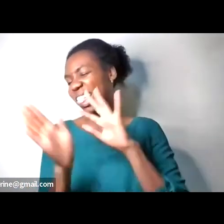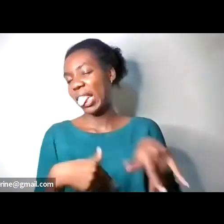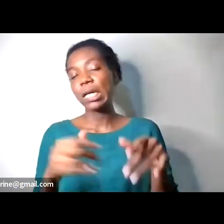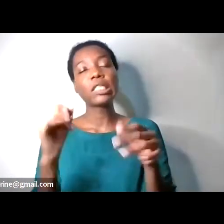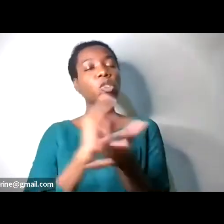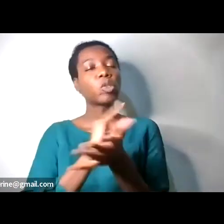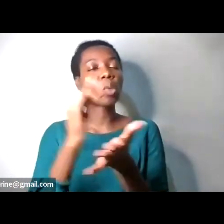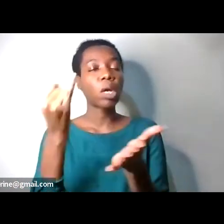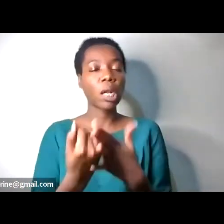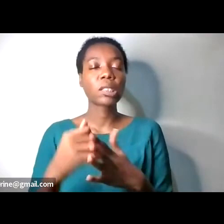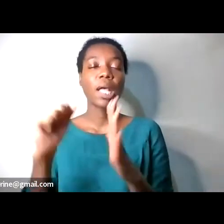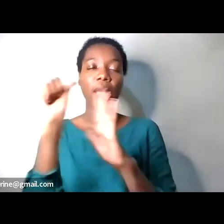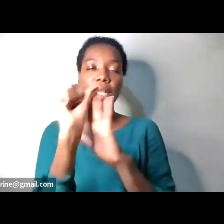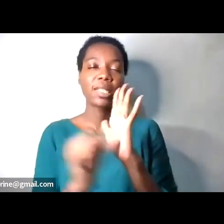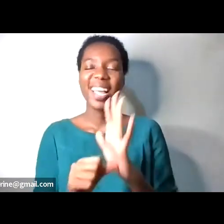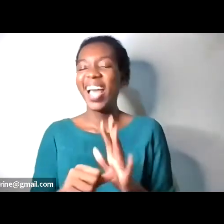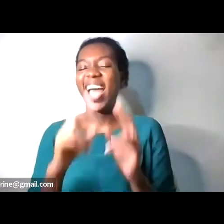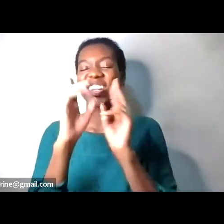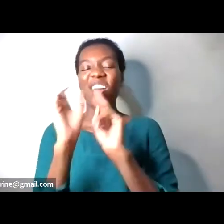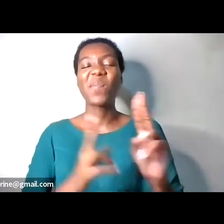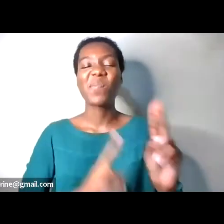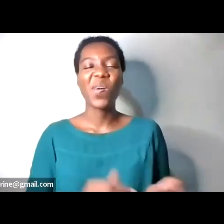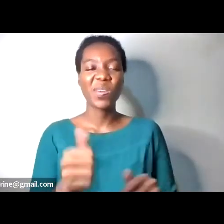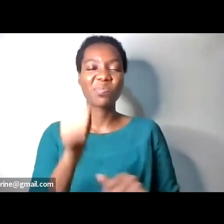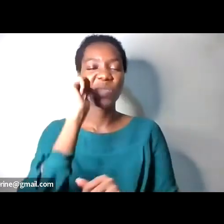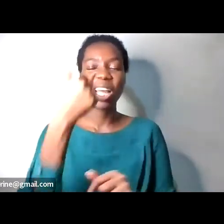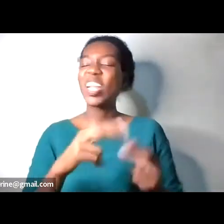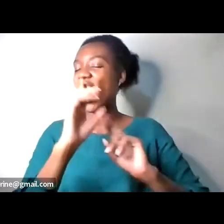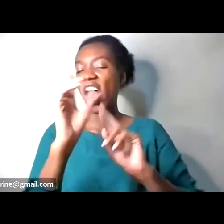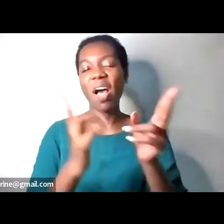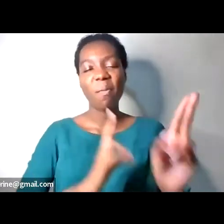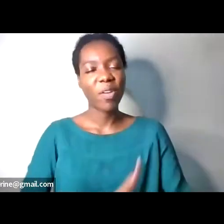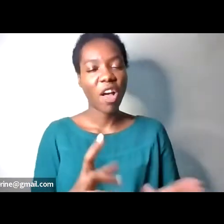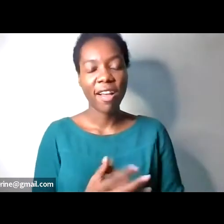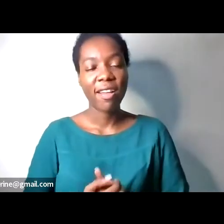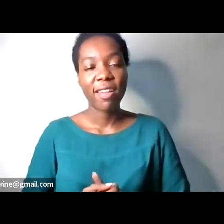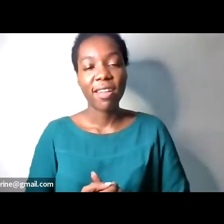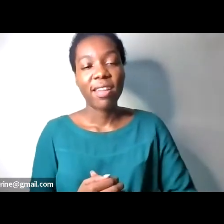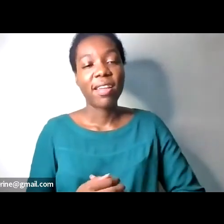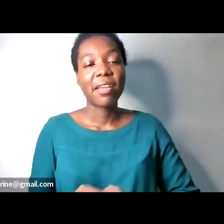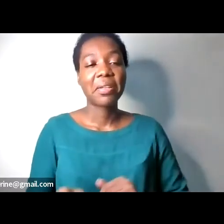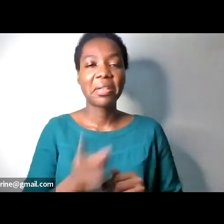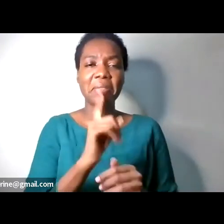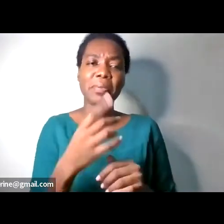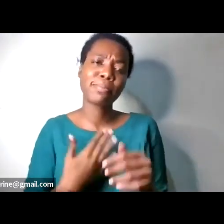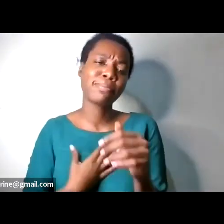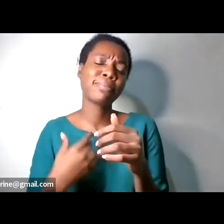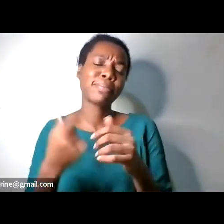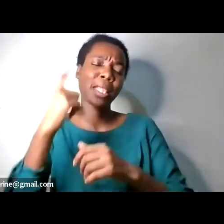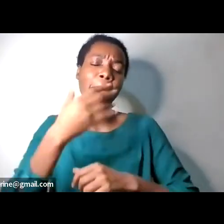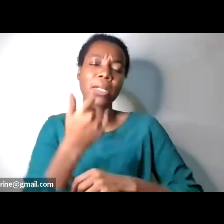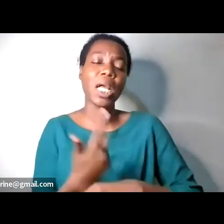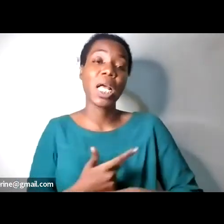agents is just a walk in the park. It's just, it's obvious. I mean, so do we ever get to read the fine print? Do we